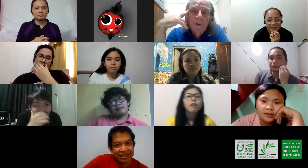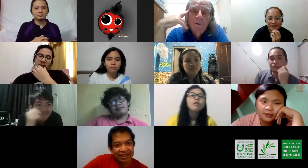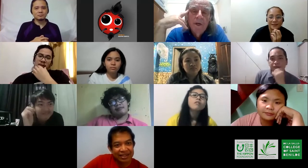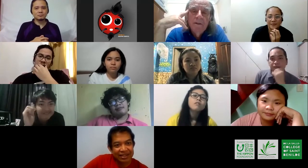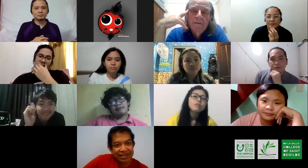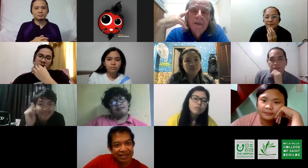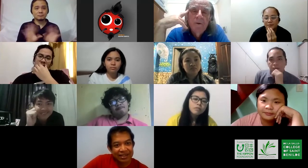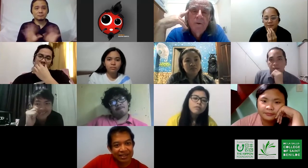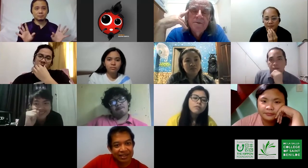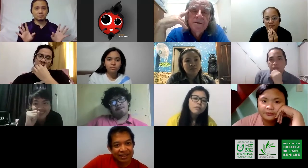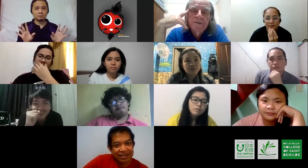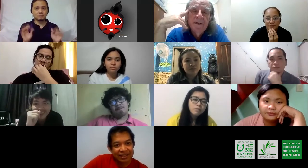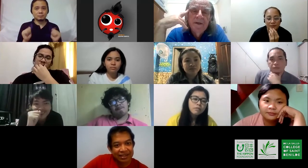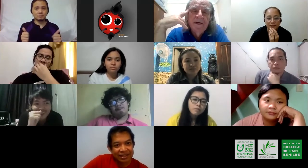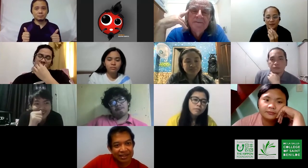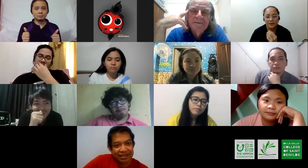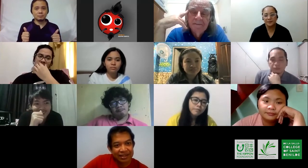Okay, any questions about that?